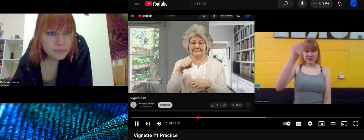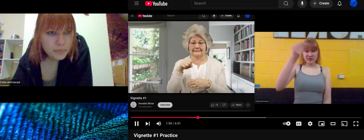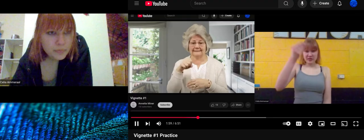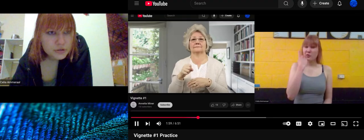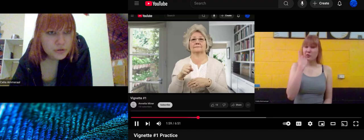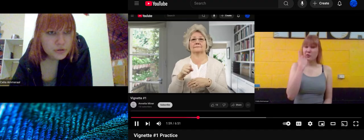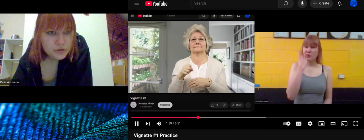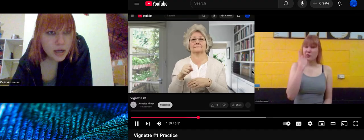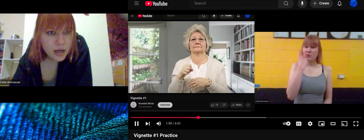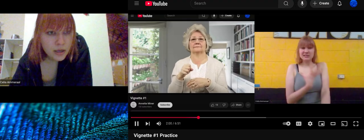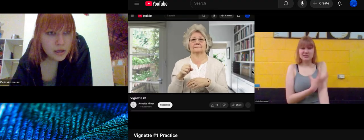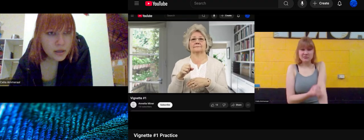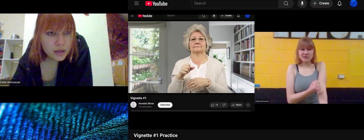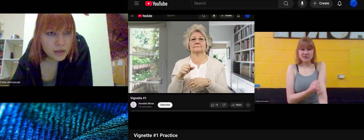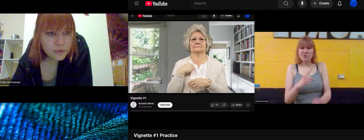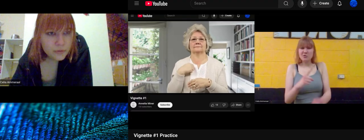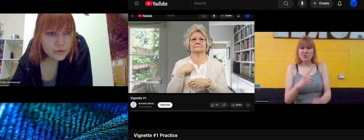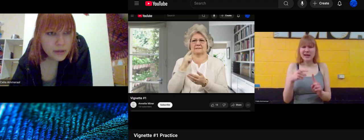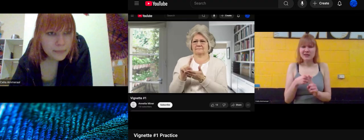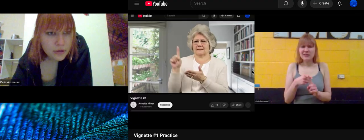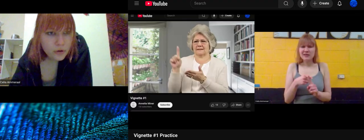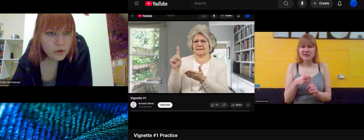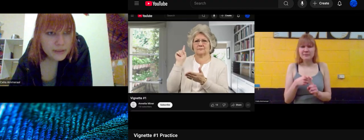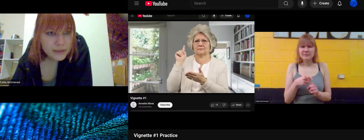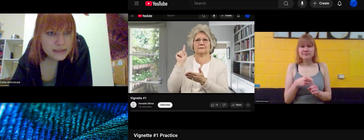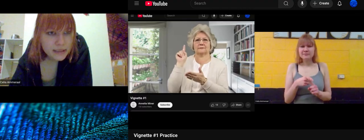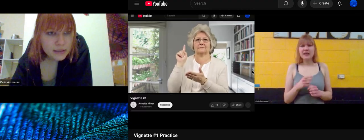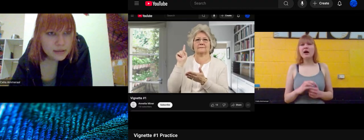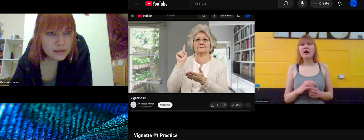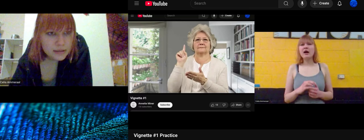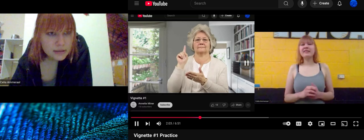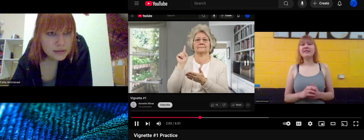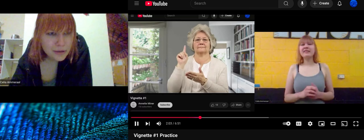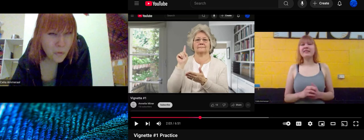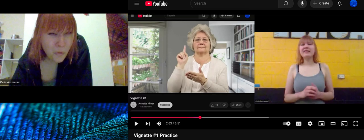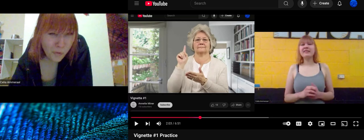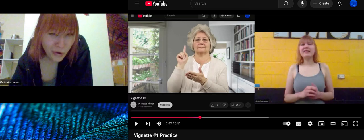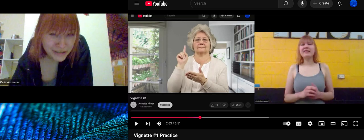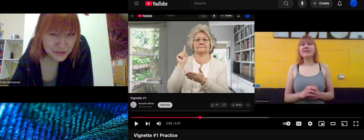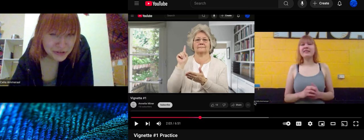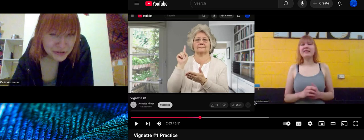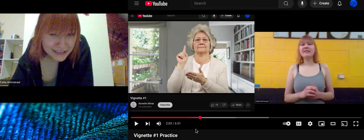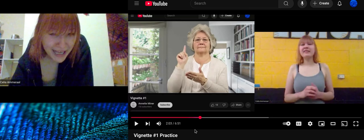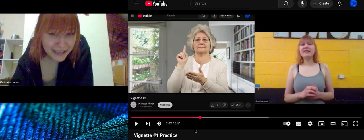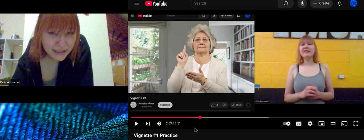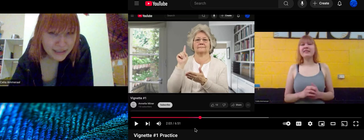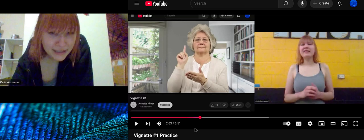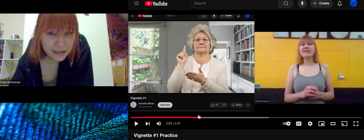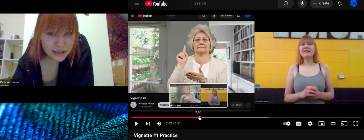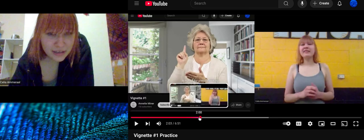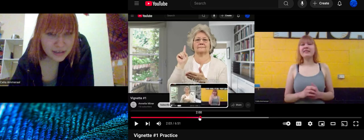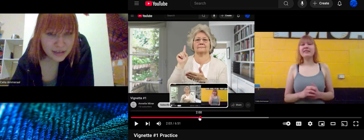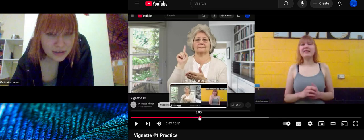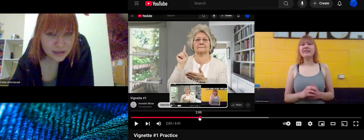to the lab blood got your draw? blood drawn? Let me know recent. That was last. What did you just sign?